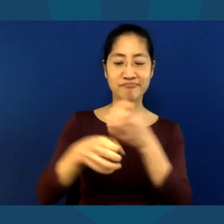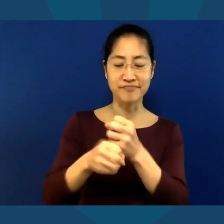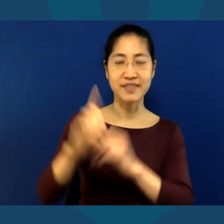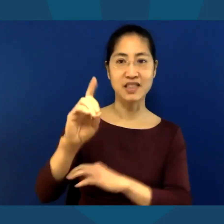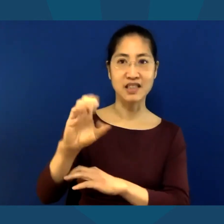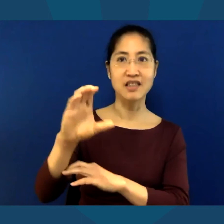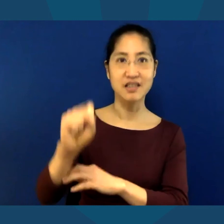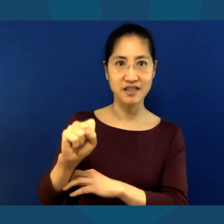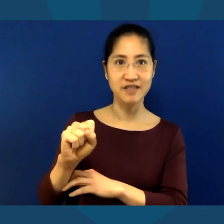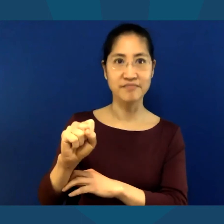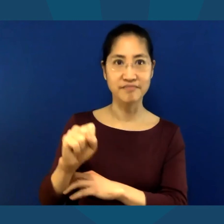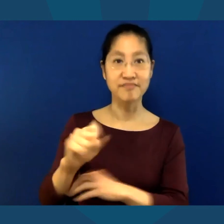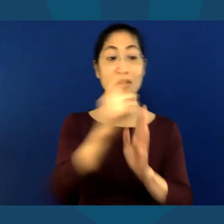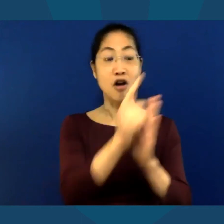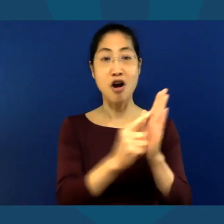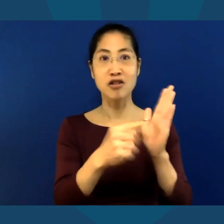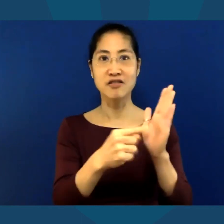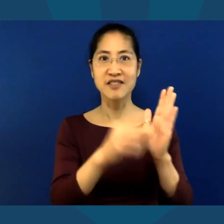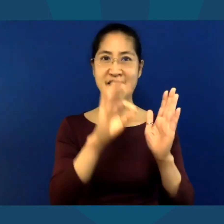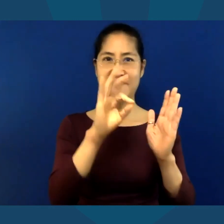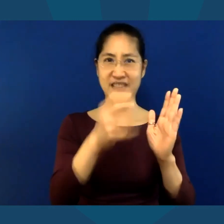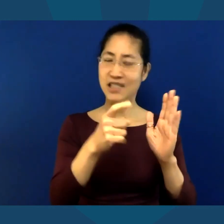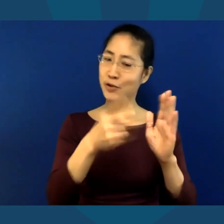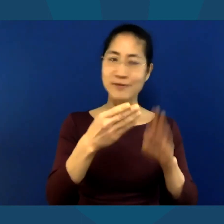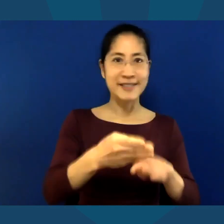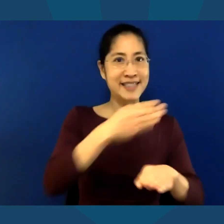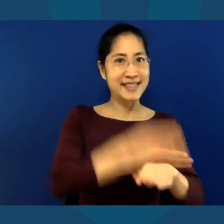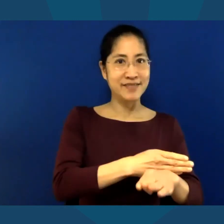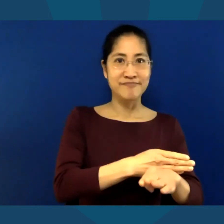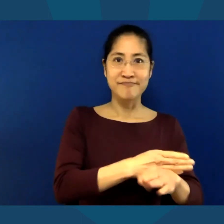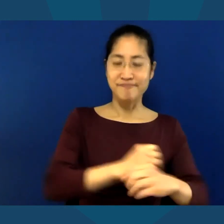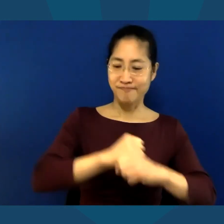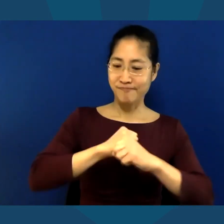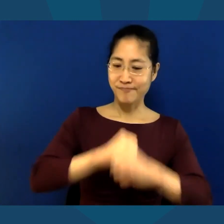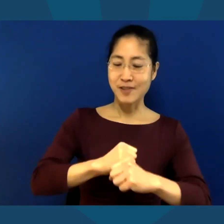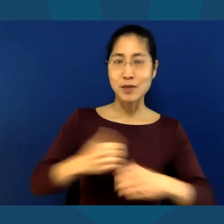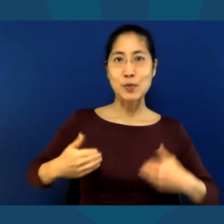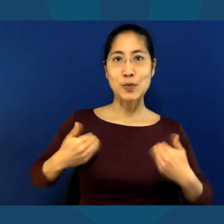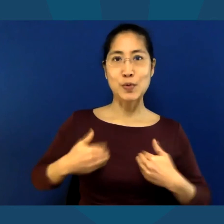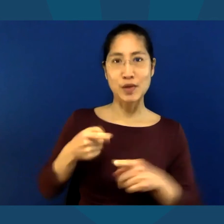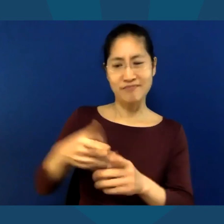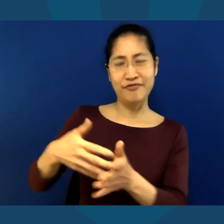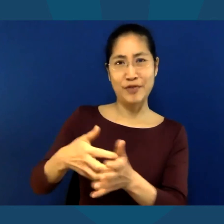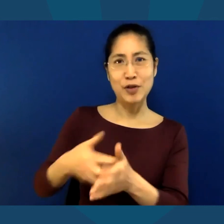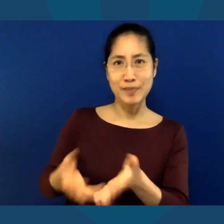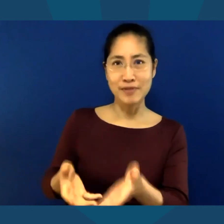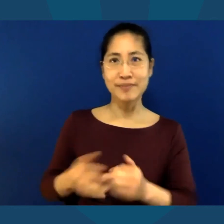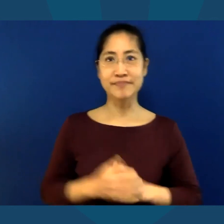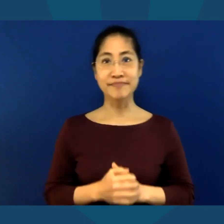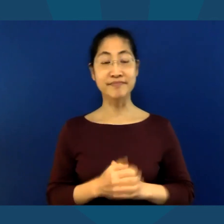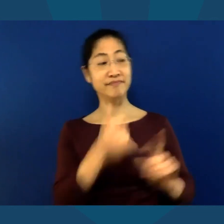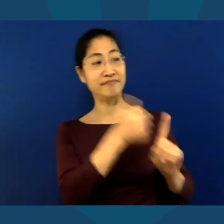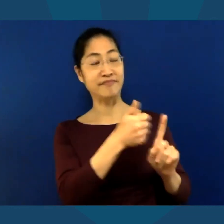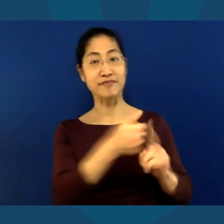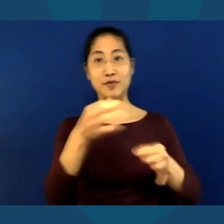to better protect our state's vulnerable youth. As a trial attorney representing